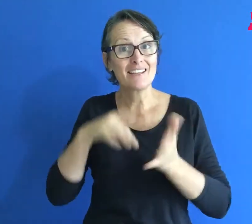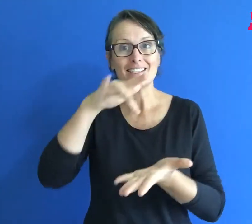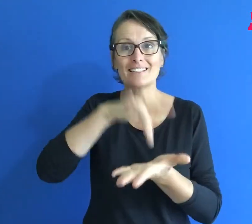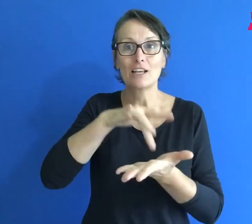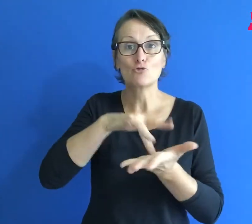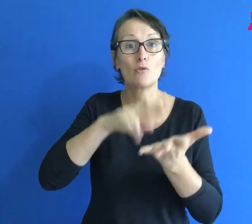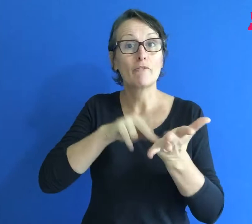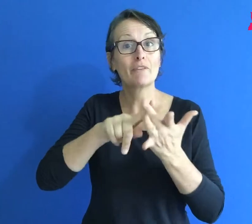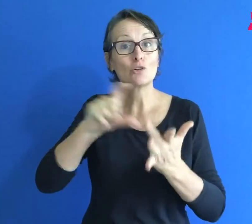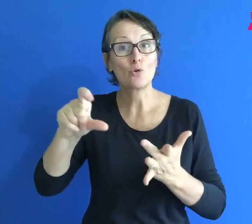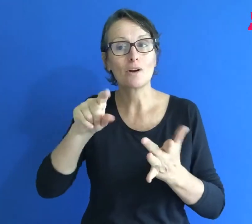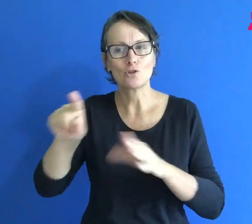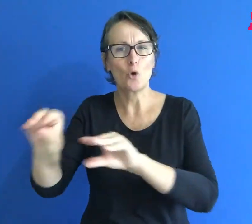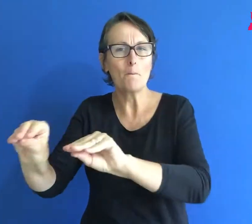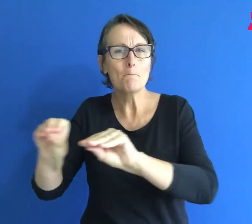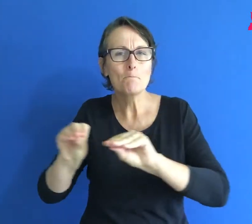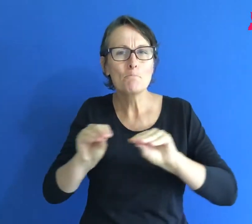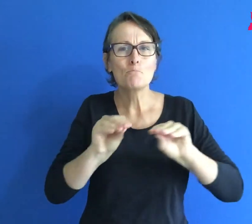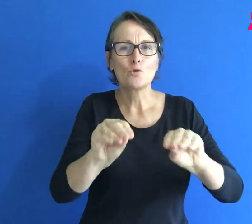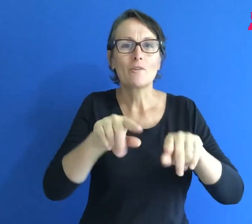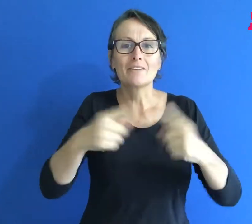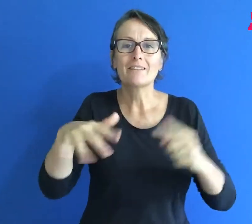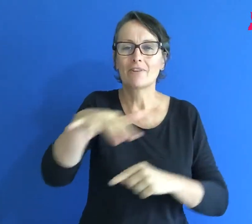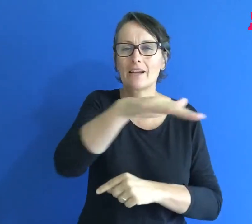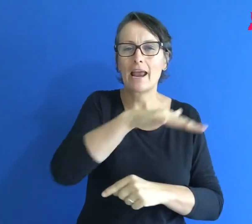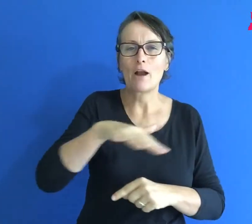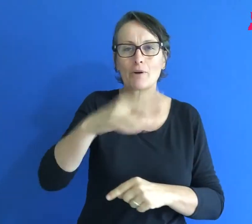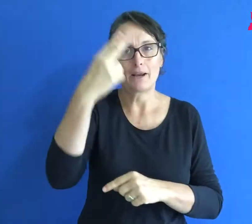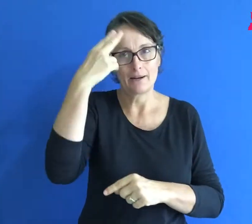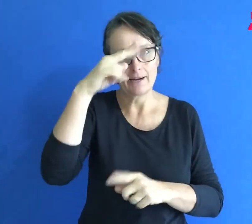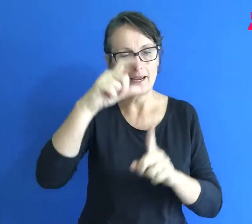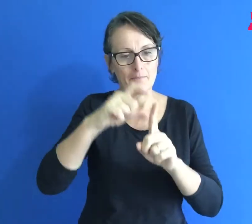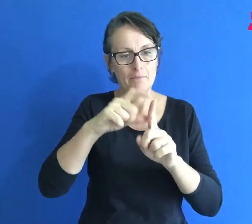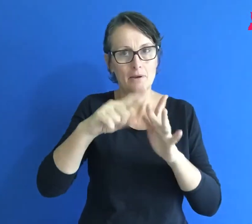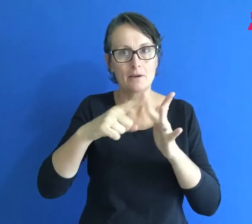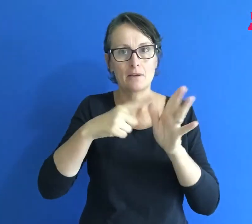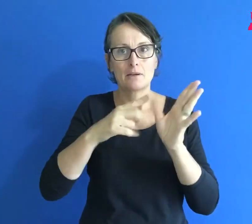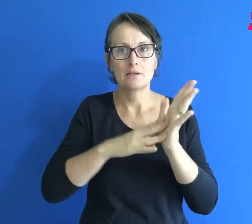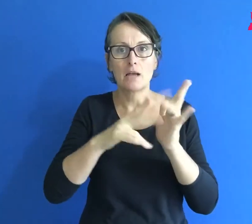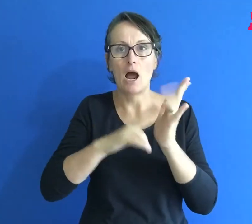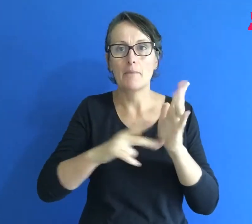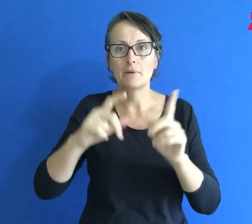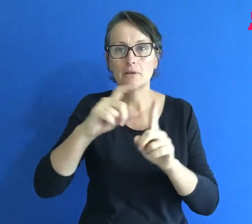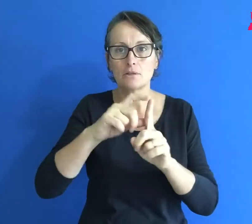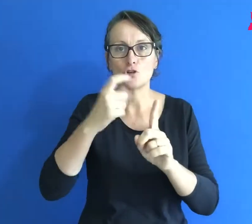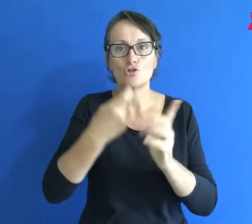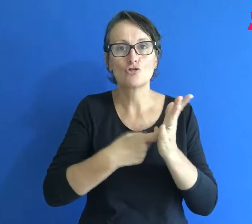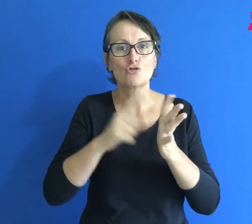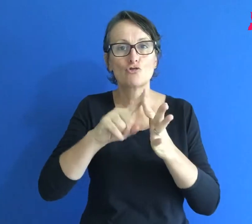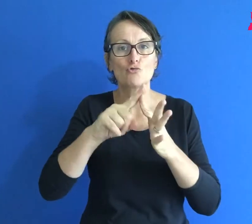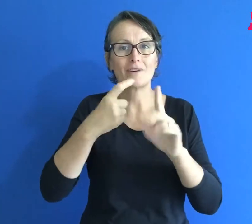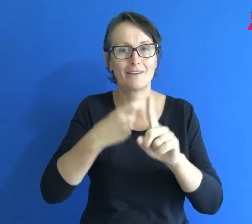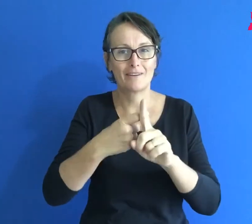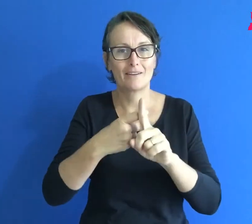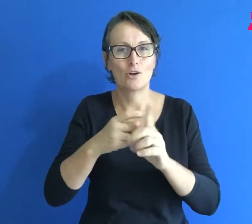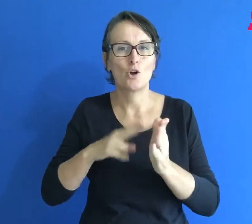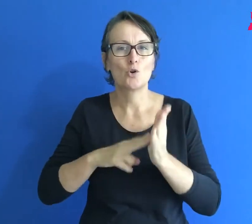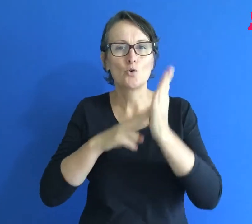also moved just a little bit closer to where he was working. He moved to Diamond Creek in Melbourne's northwest, and at the same time, throughout all of that, he was continuing as